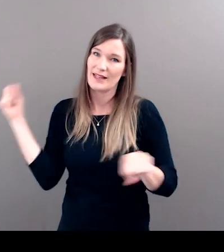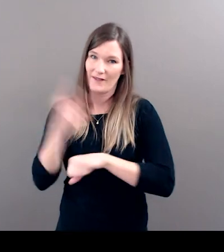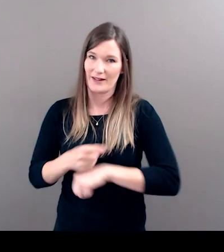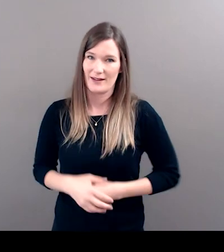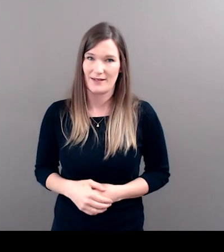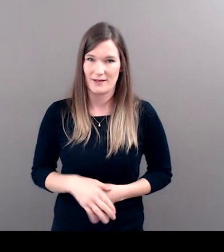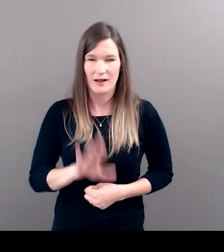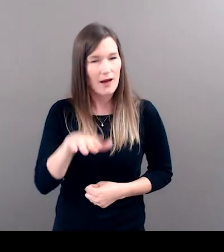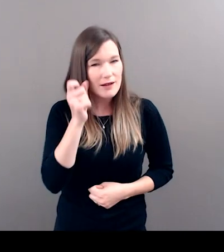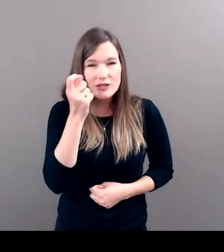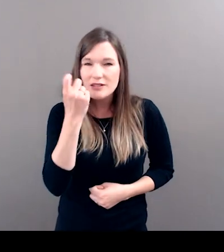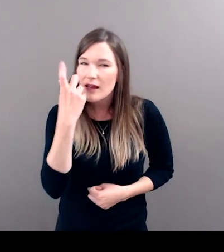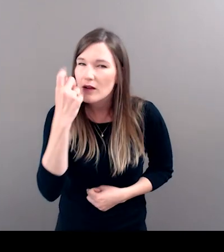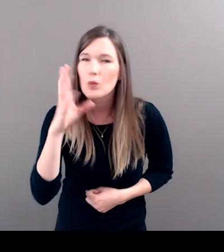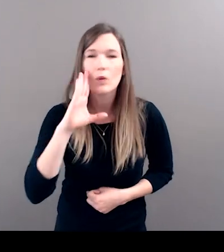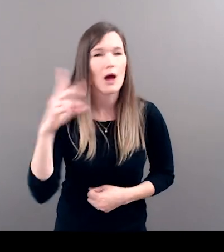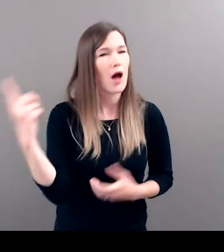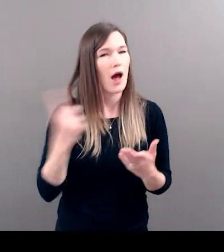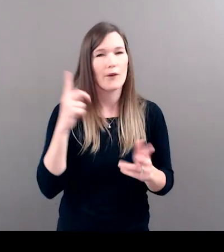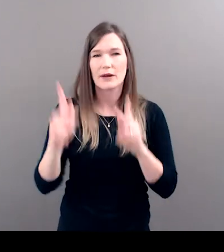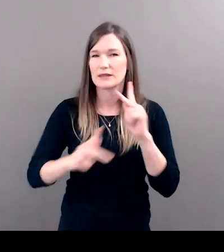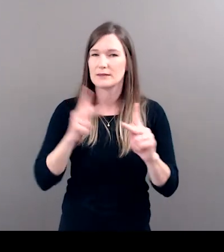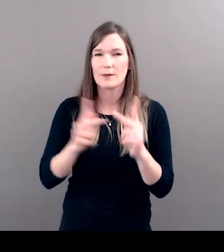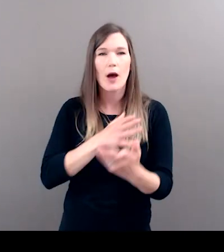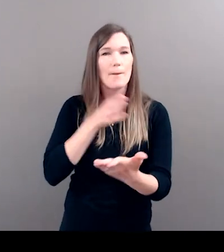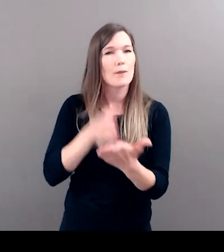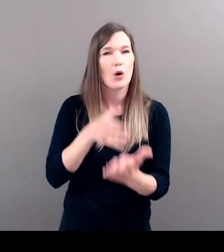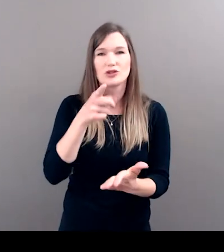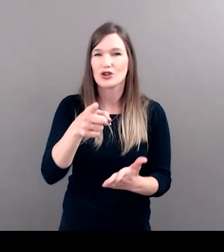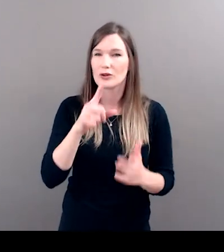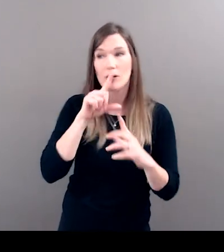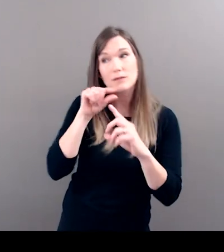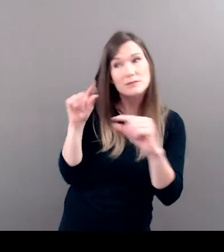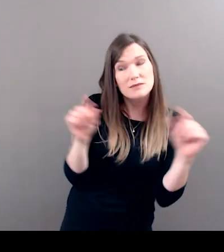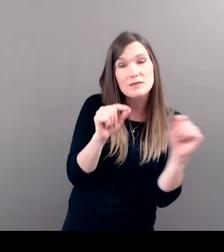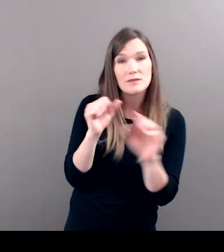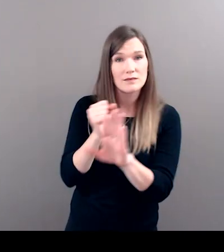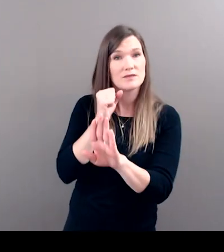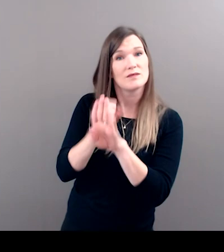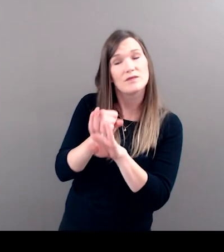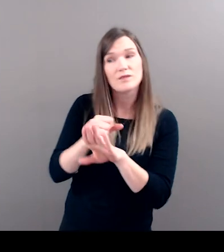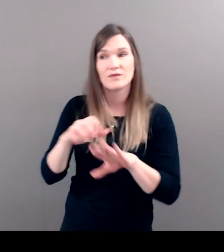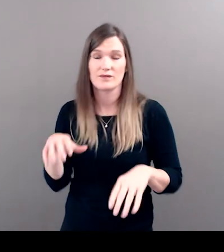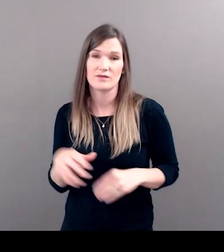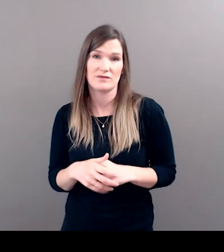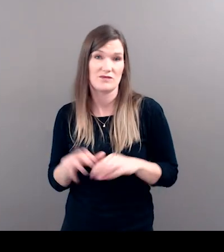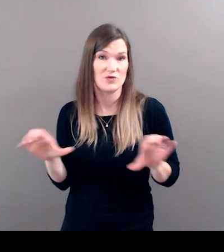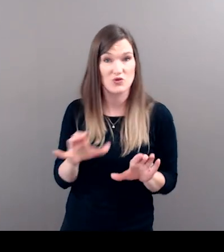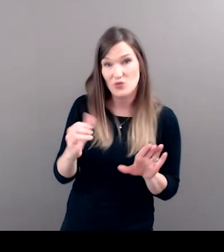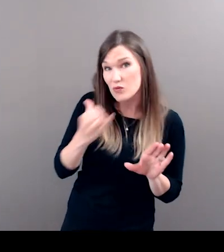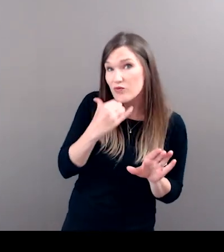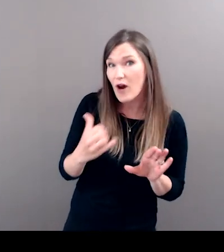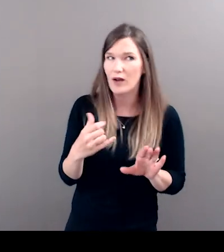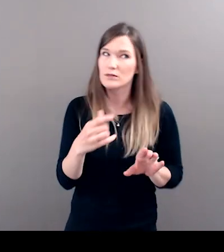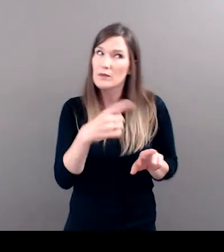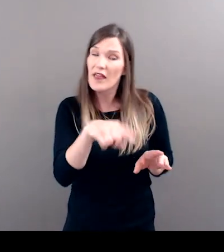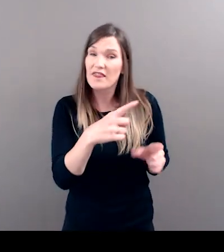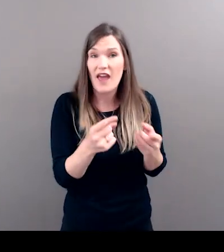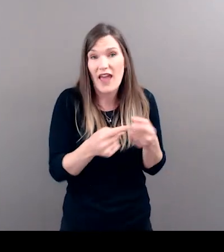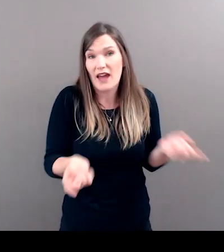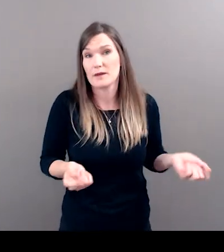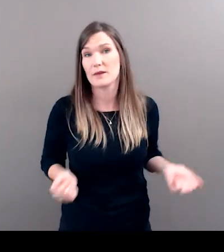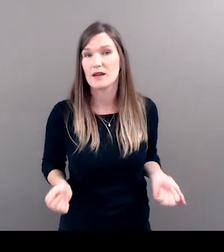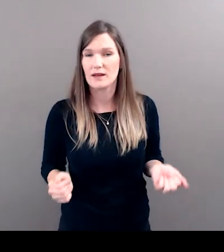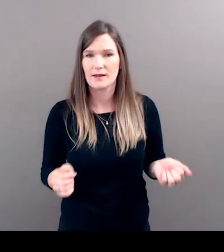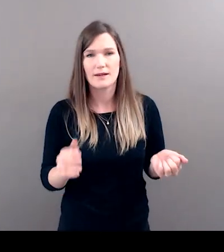talking behind your back, taking stuff from you, doing you wrong. That's fine. They're the enemy. And by the way, the bigger